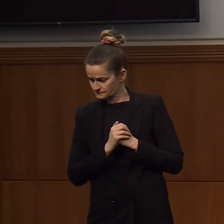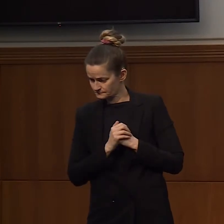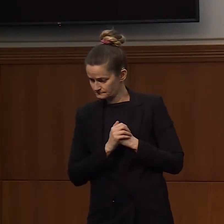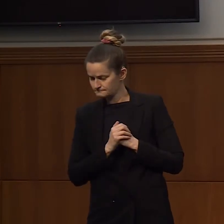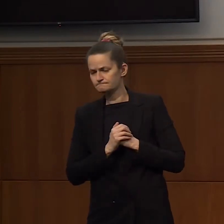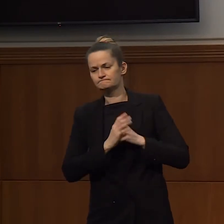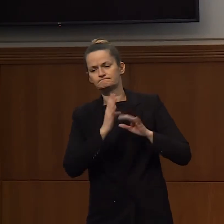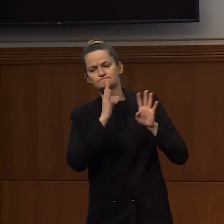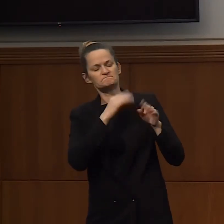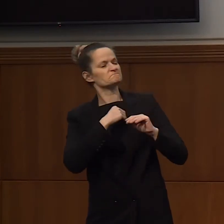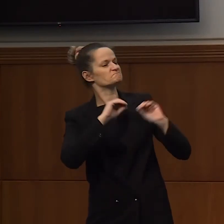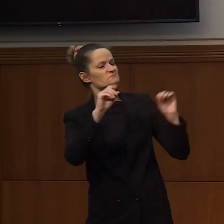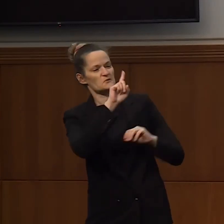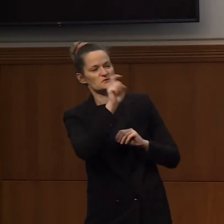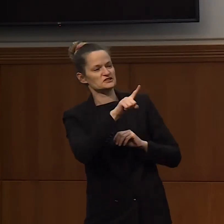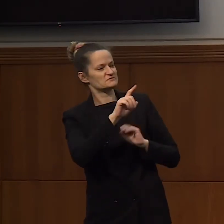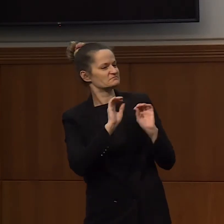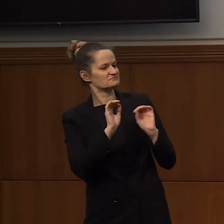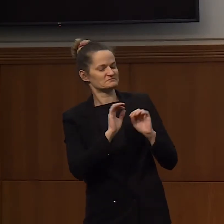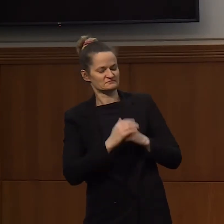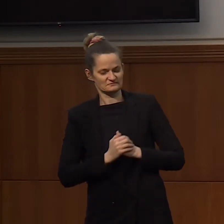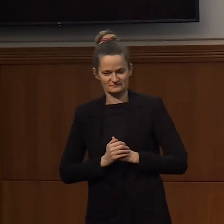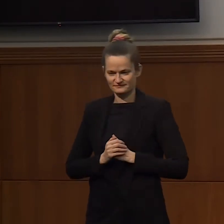I don't have any questions at this time.